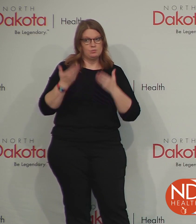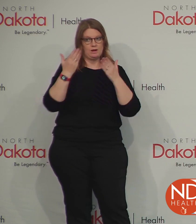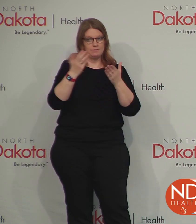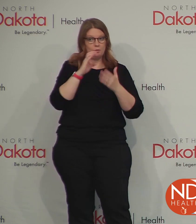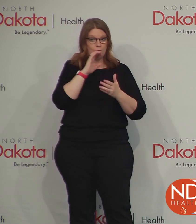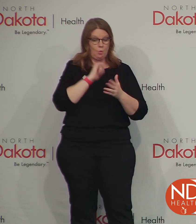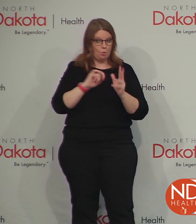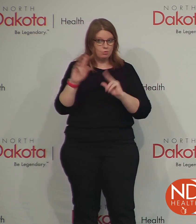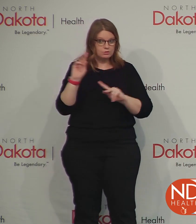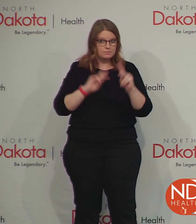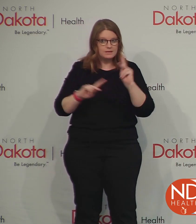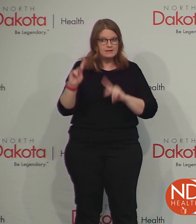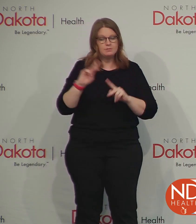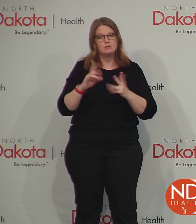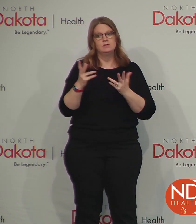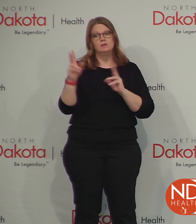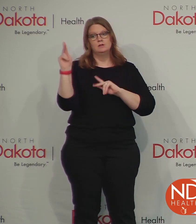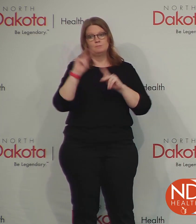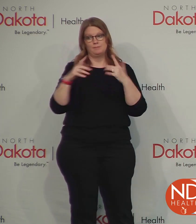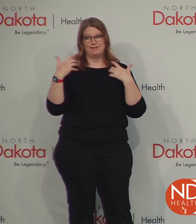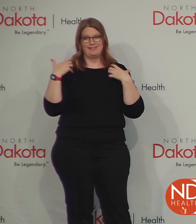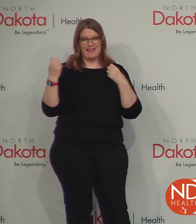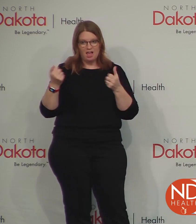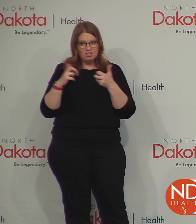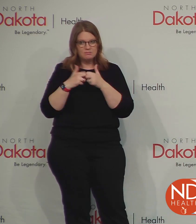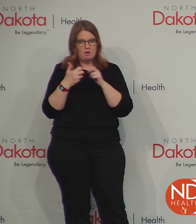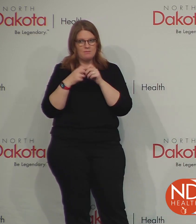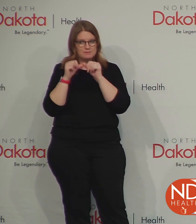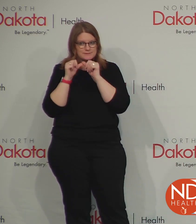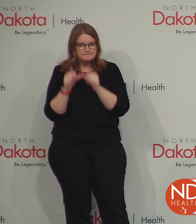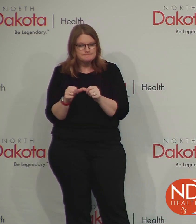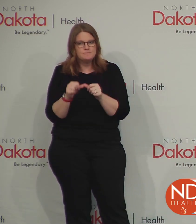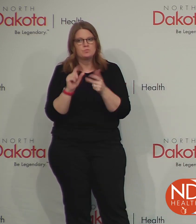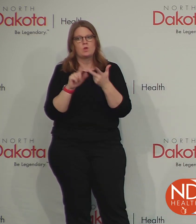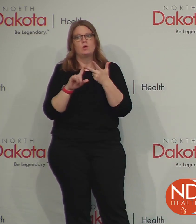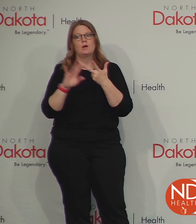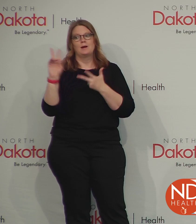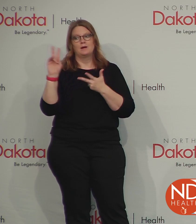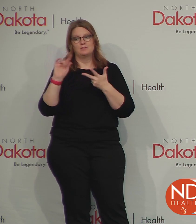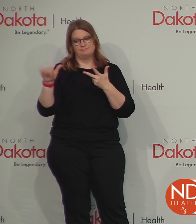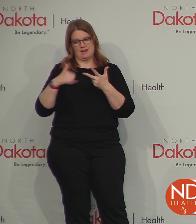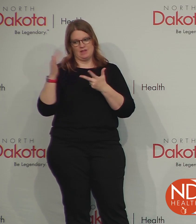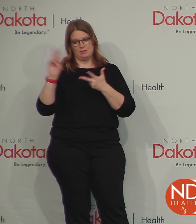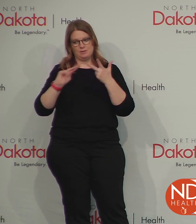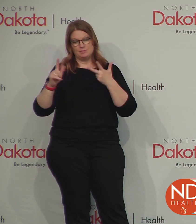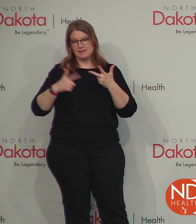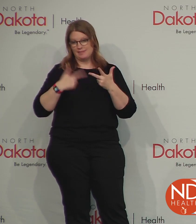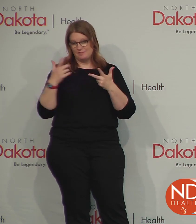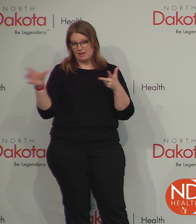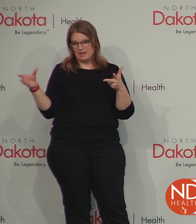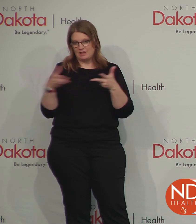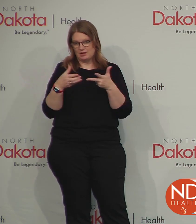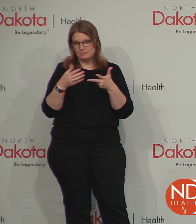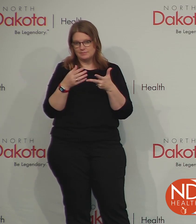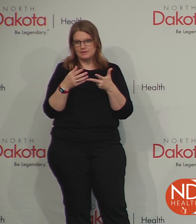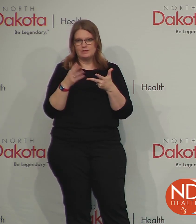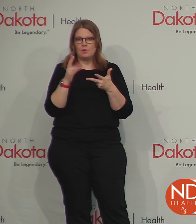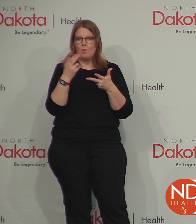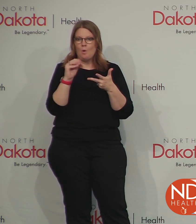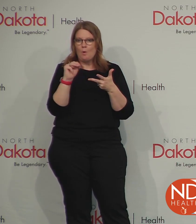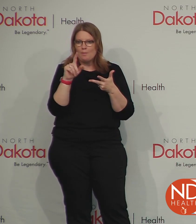older individuals, people with underlying health conditions, or others that are living in congregate settings like